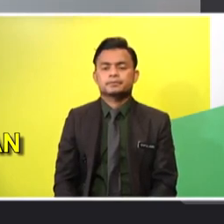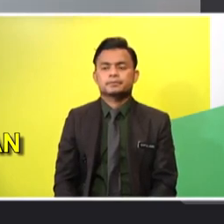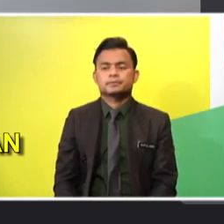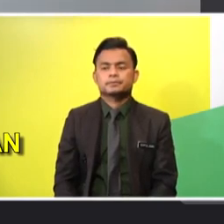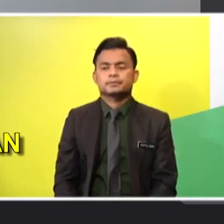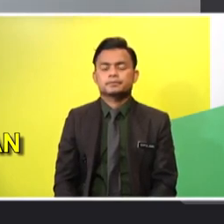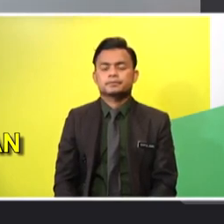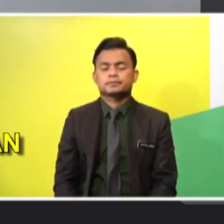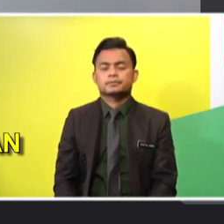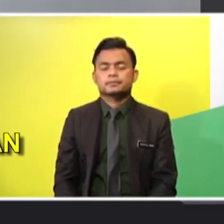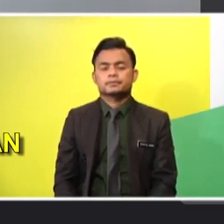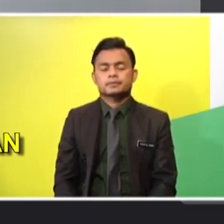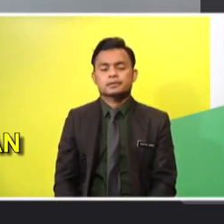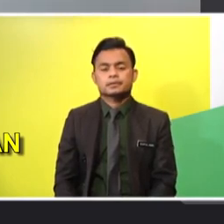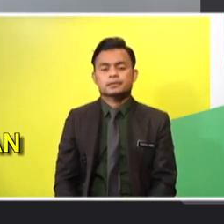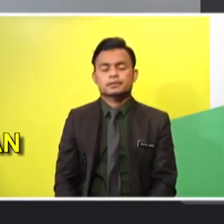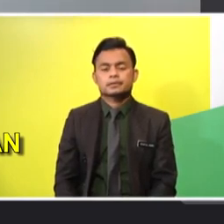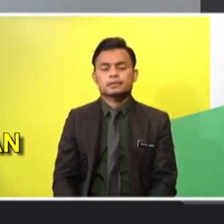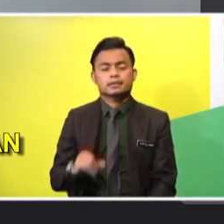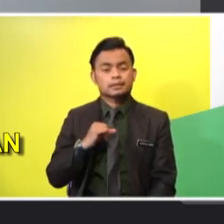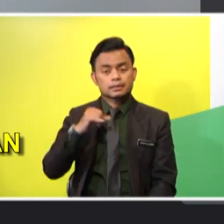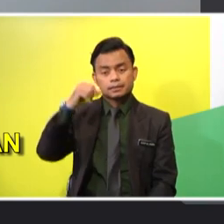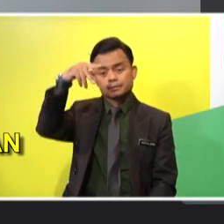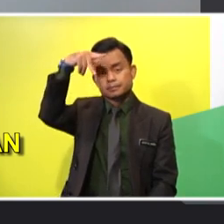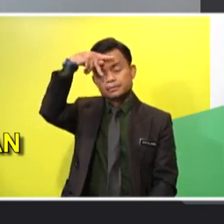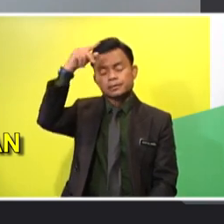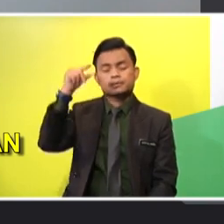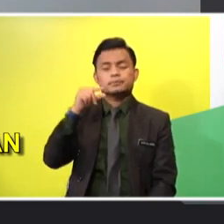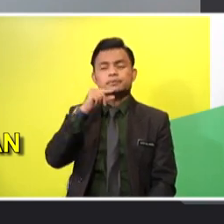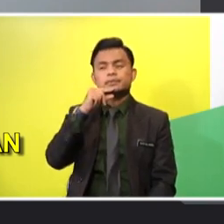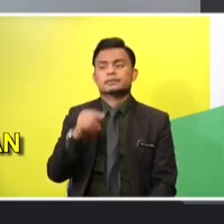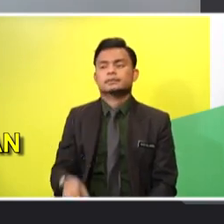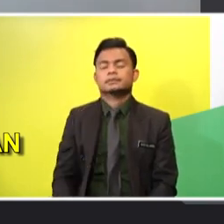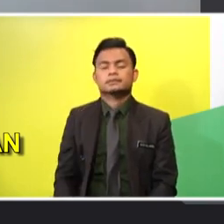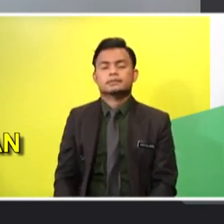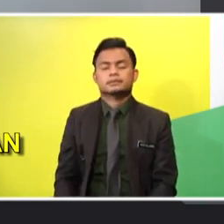Okay, I am Xin Yin Ping. Right. I'm 12.